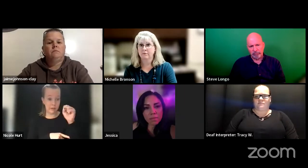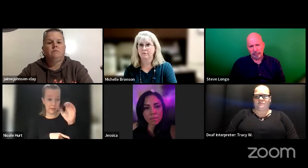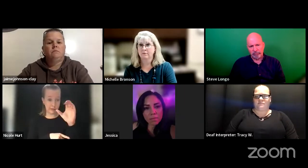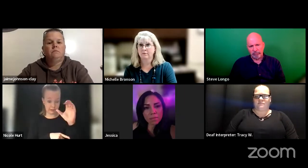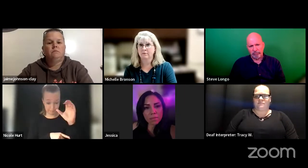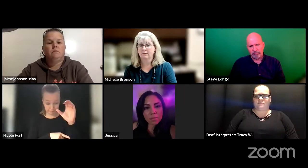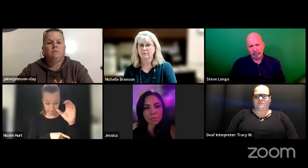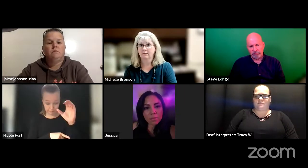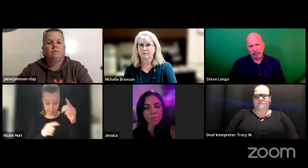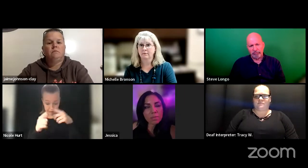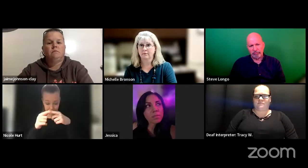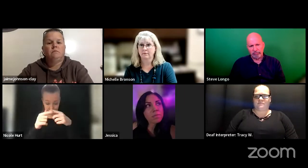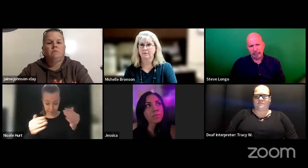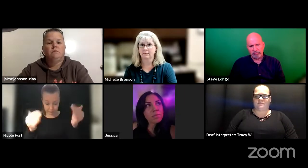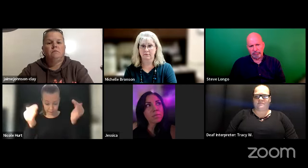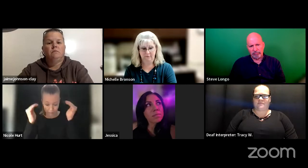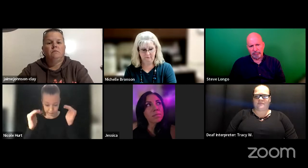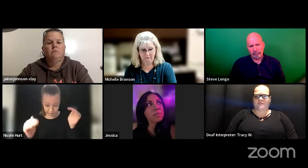website.